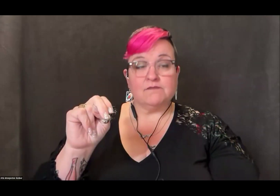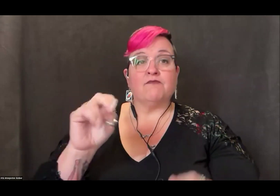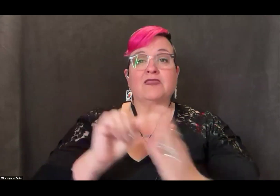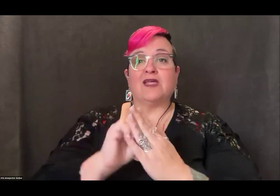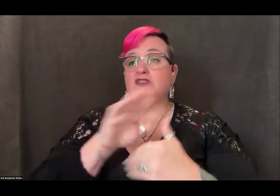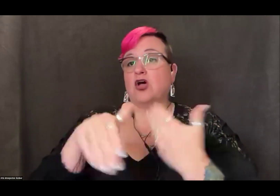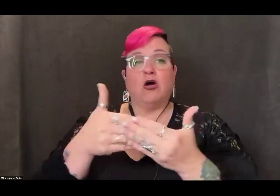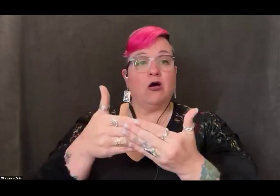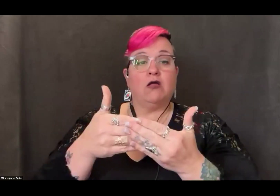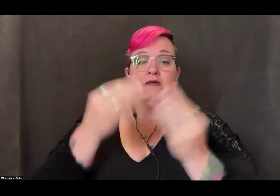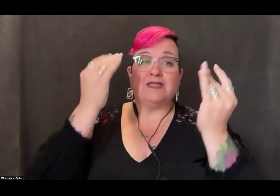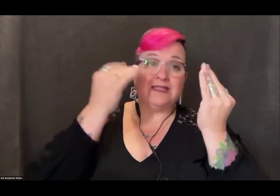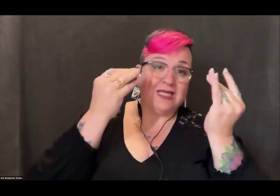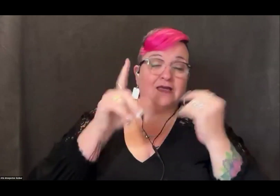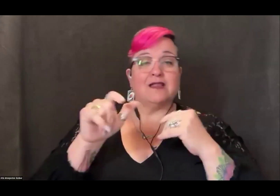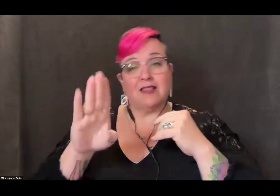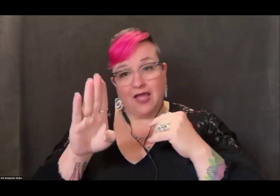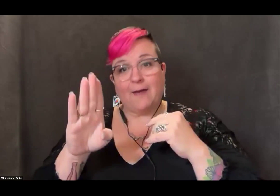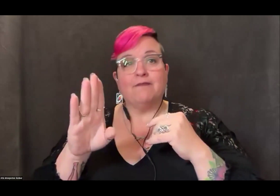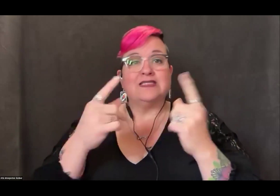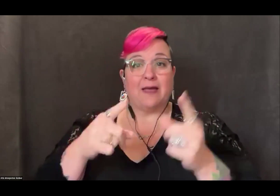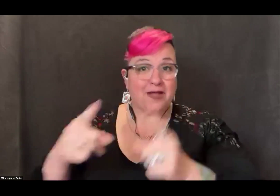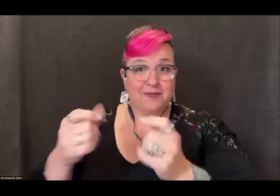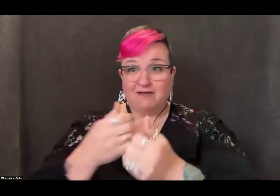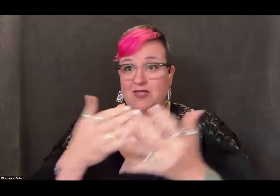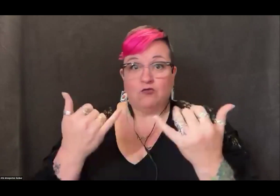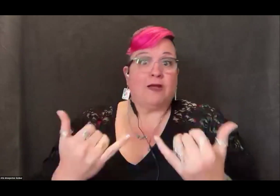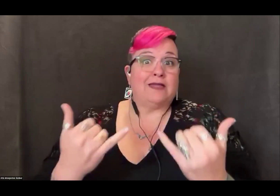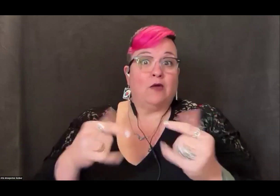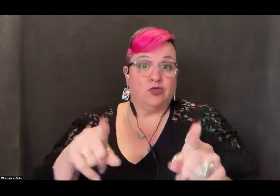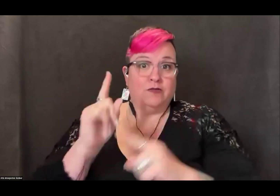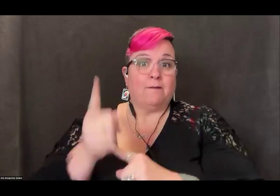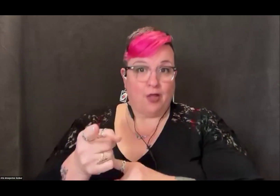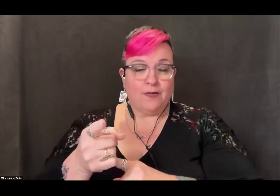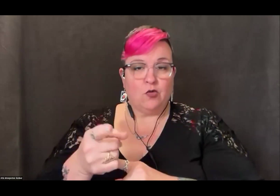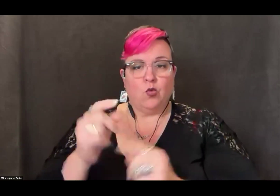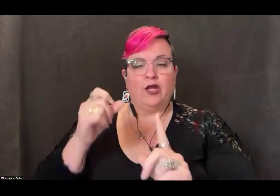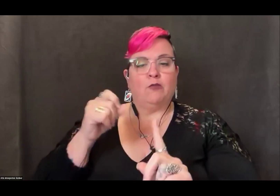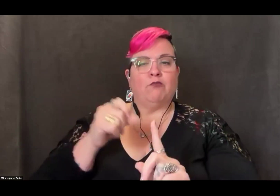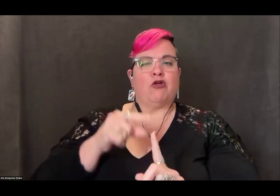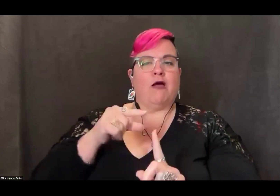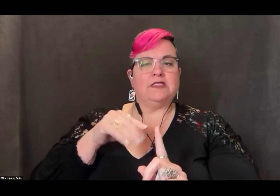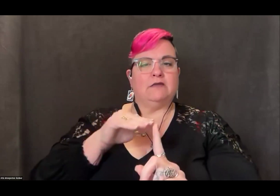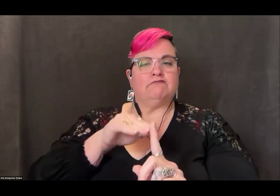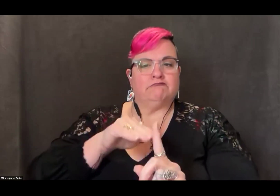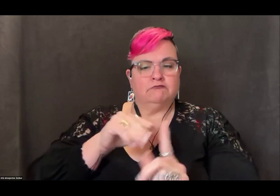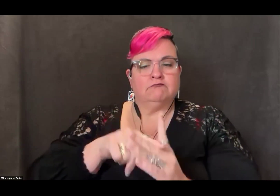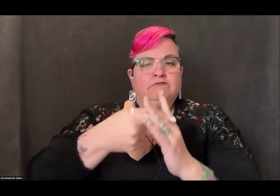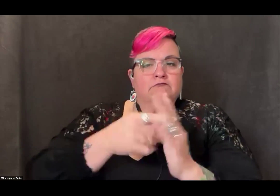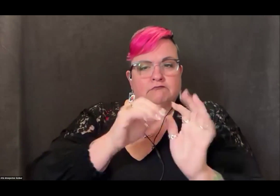all the thinking in the lab is happening right here, right now in the moment is where we're prompting.